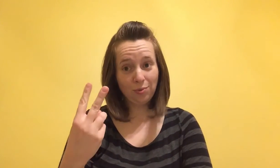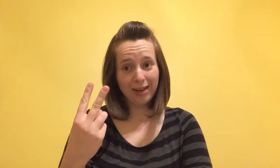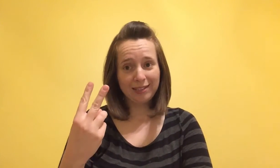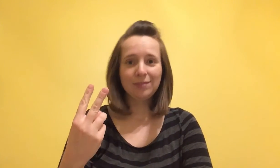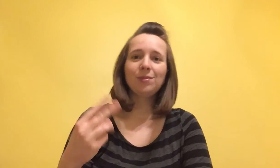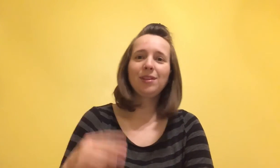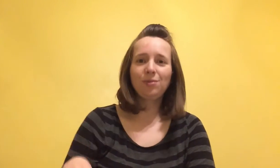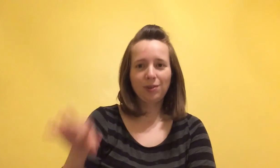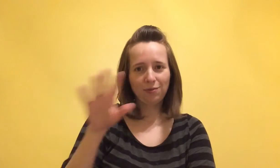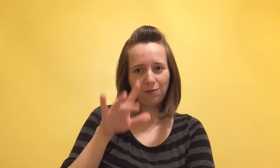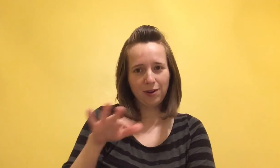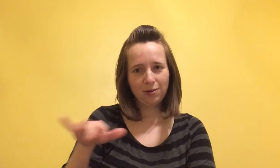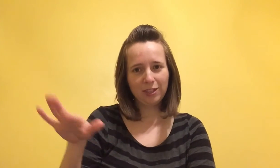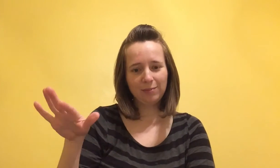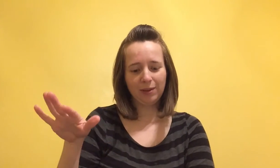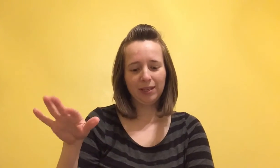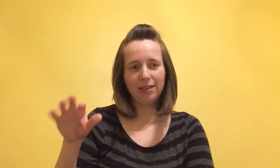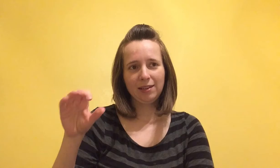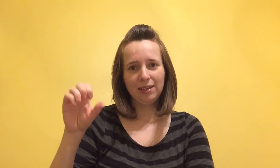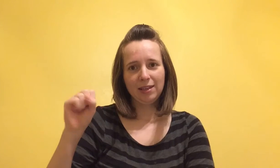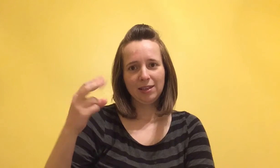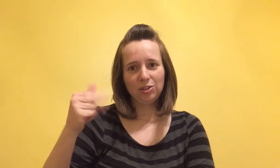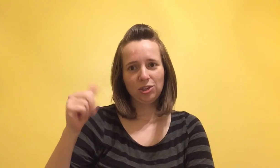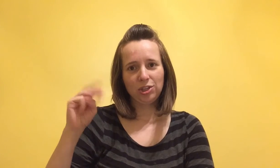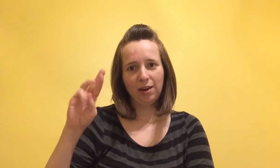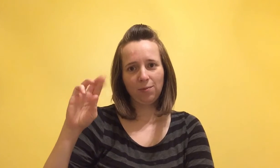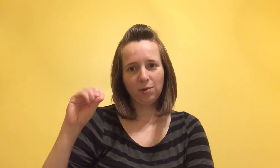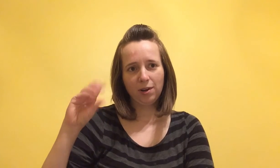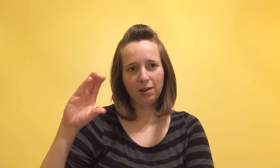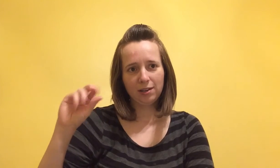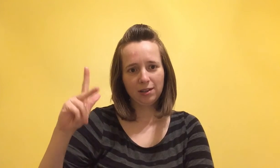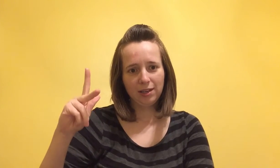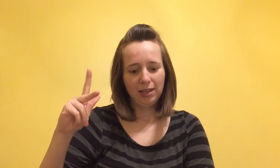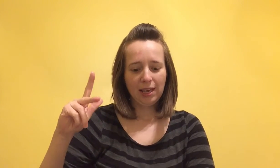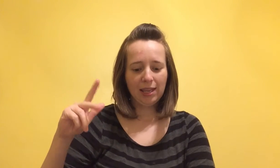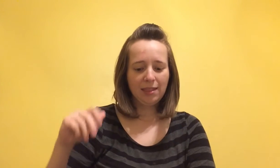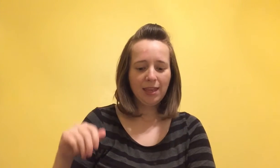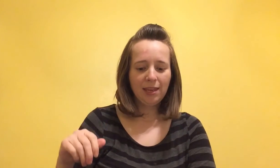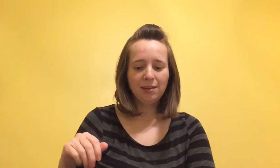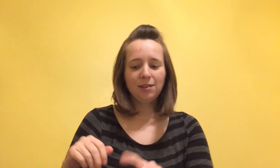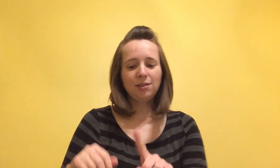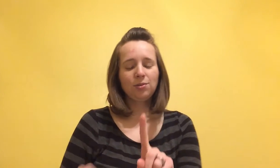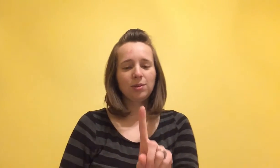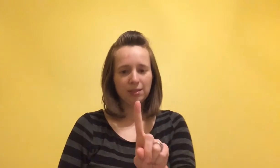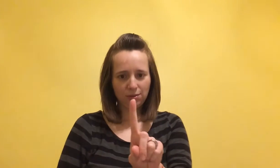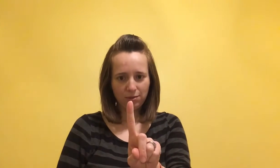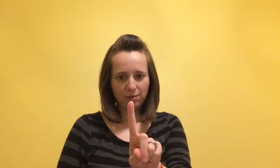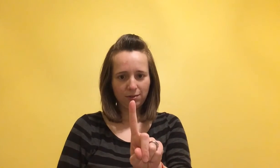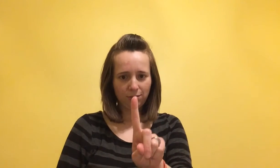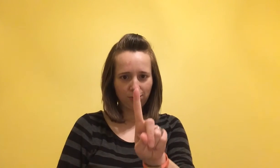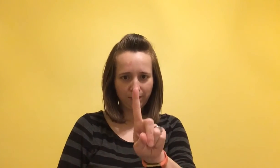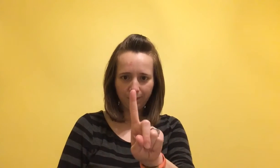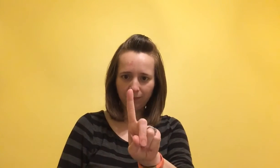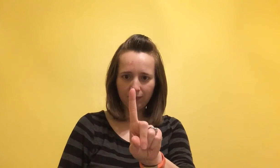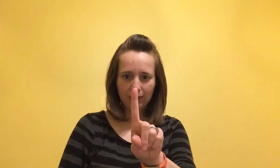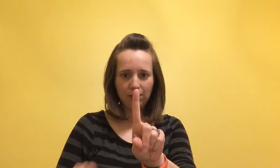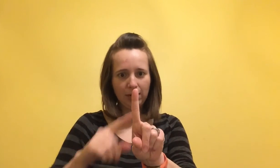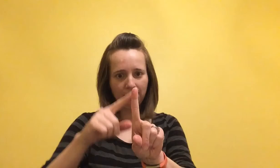ways of doing that. You can finger spell it, shamrock, and then you can have